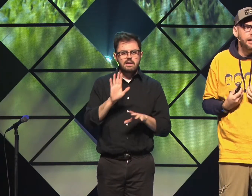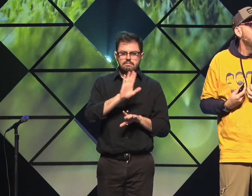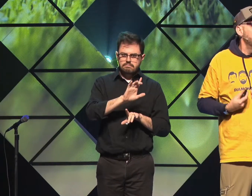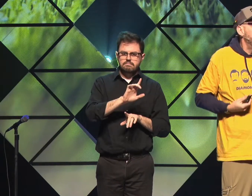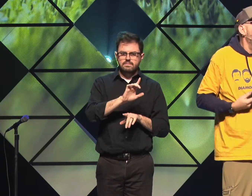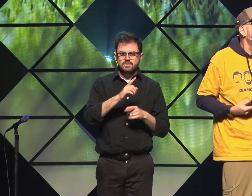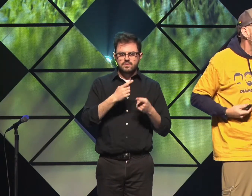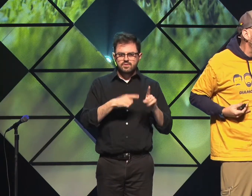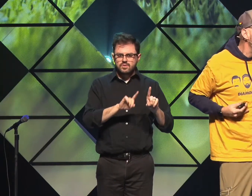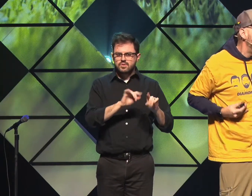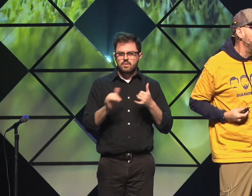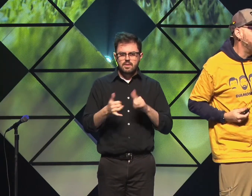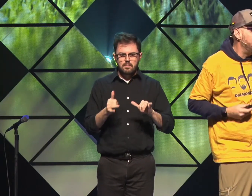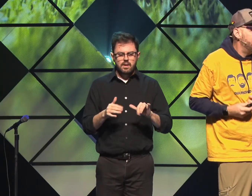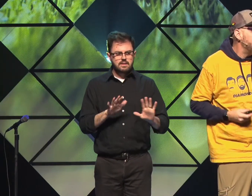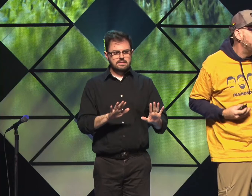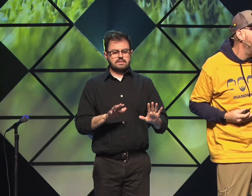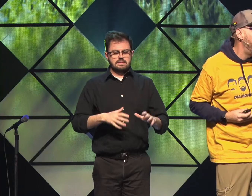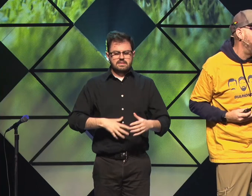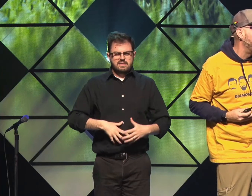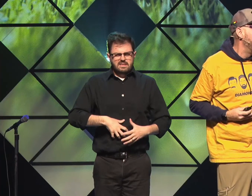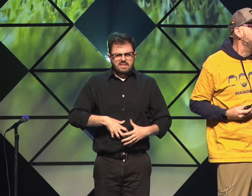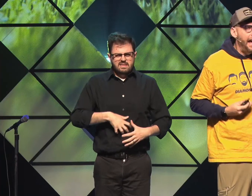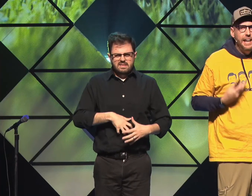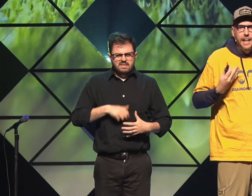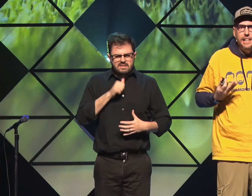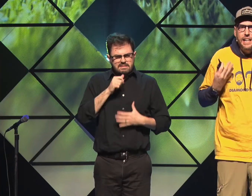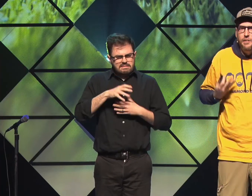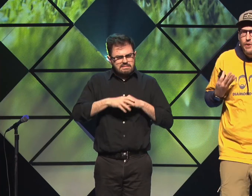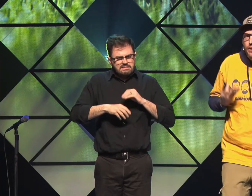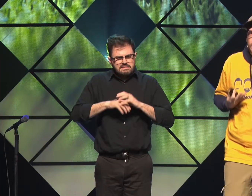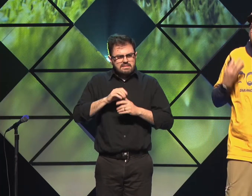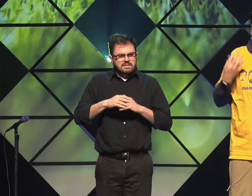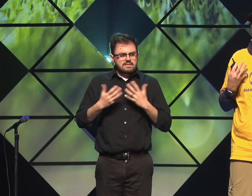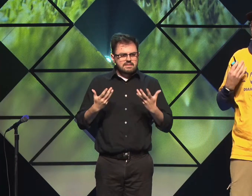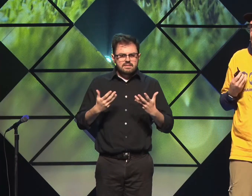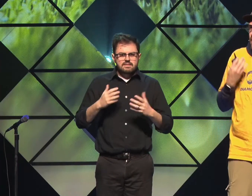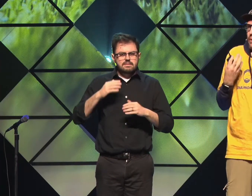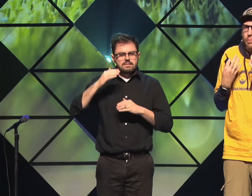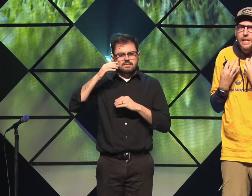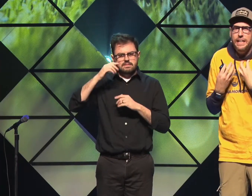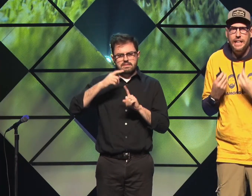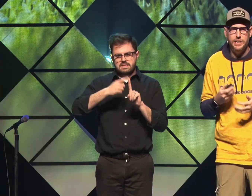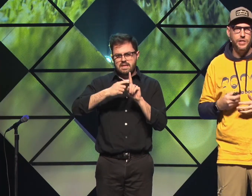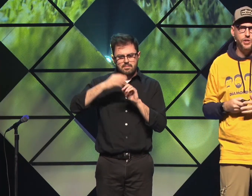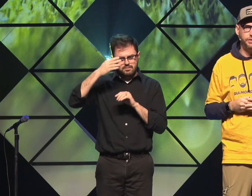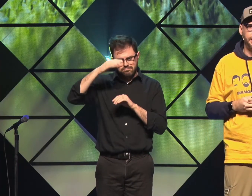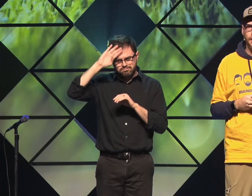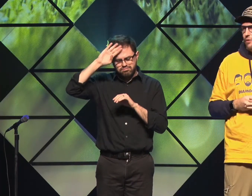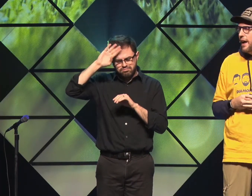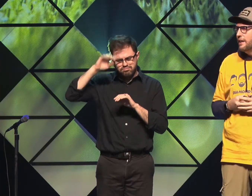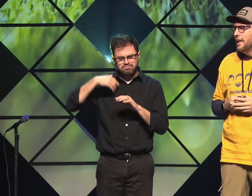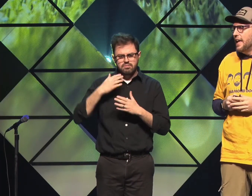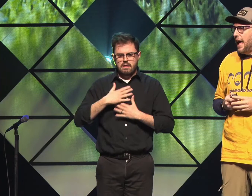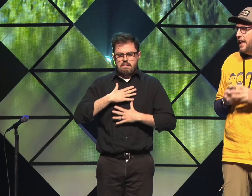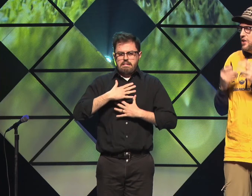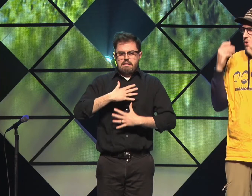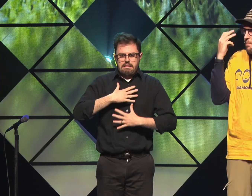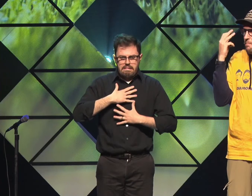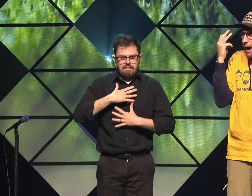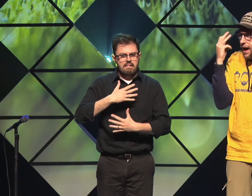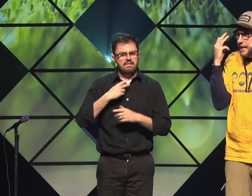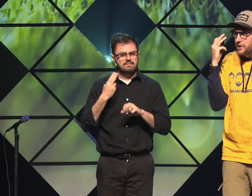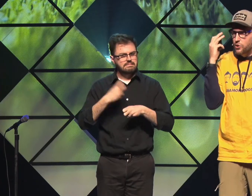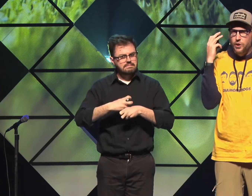like stomach clenching, like discomfort, and like they can feel their temperature rising and their breathing gets constricted, right? And